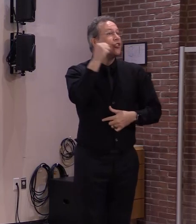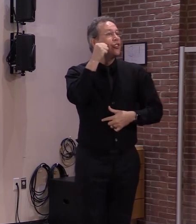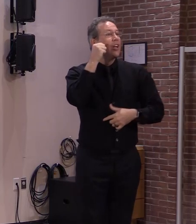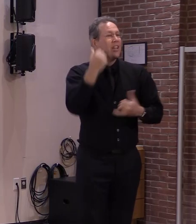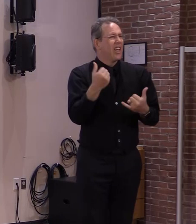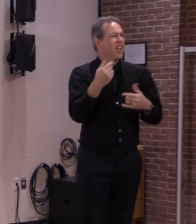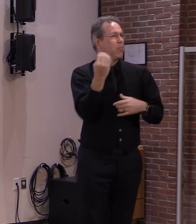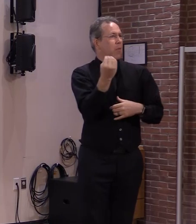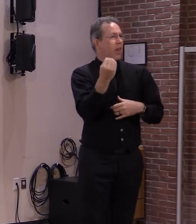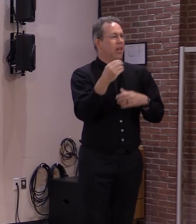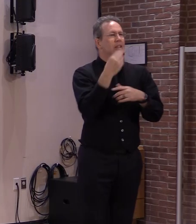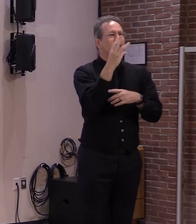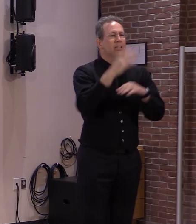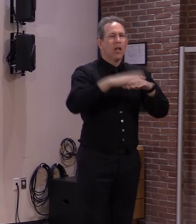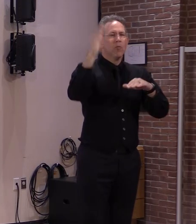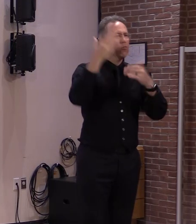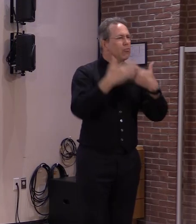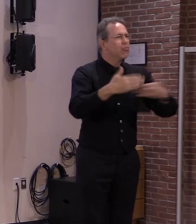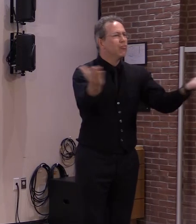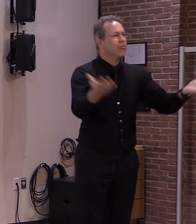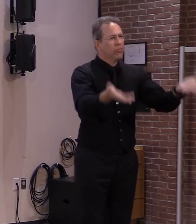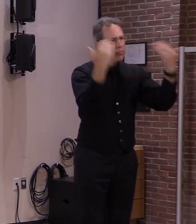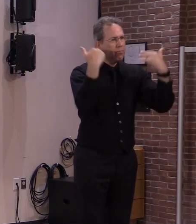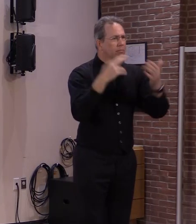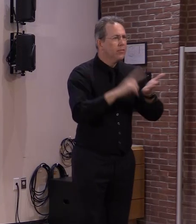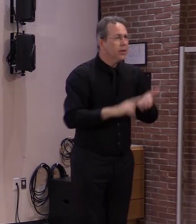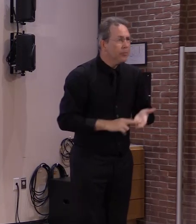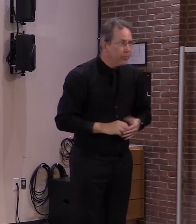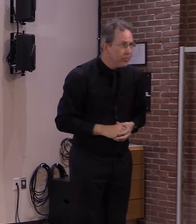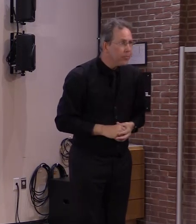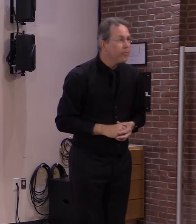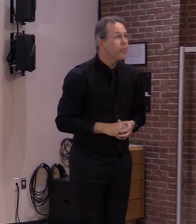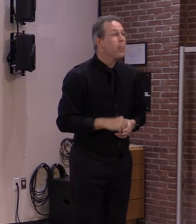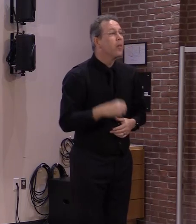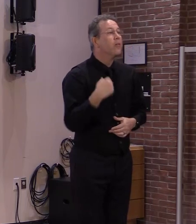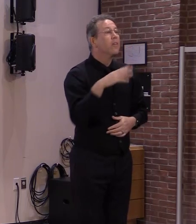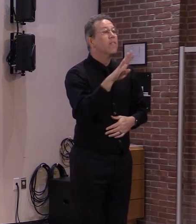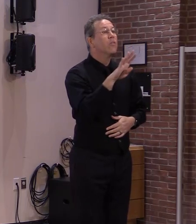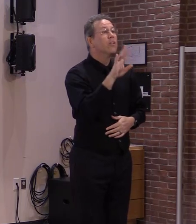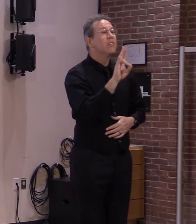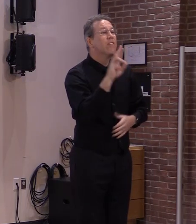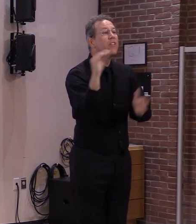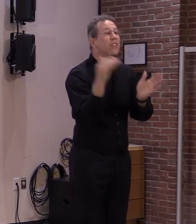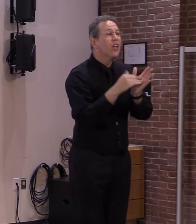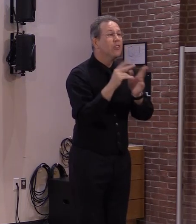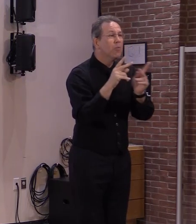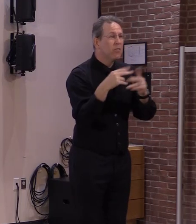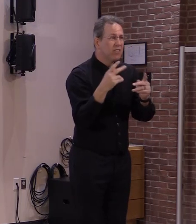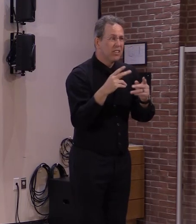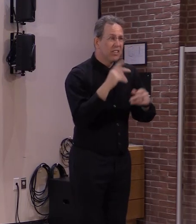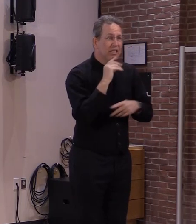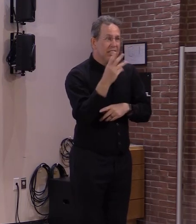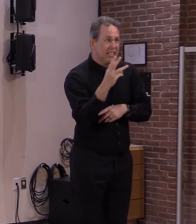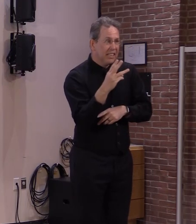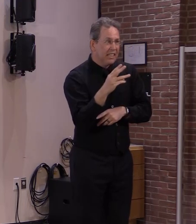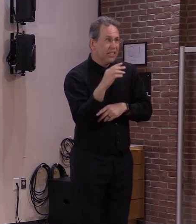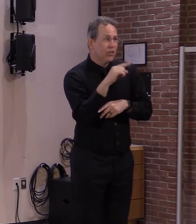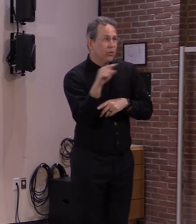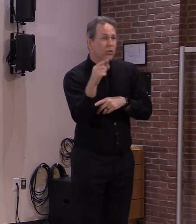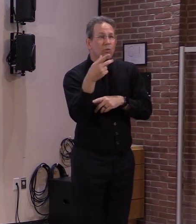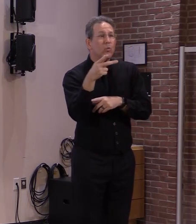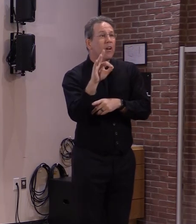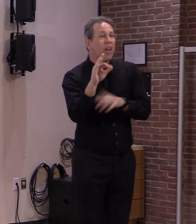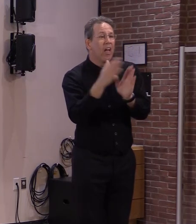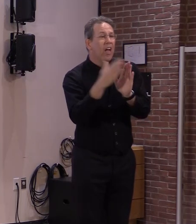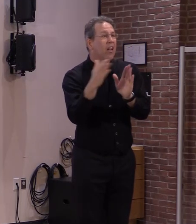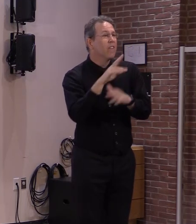So far, just over 47,000 individuals between the ages of 16 and 29 have made an